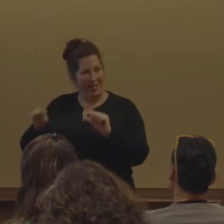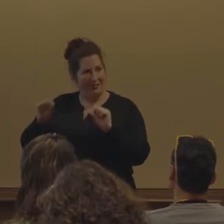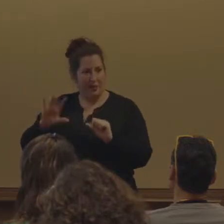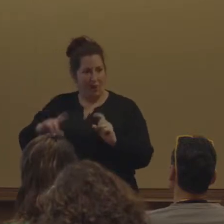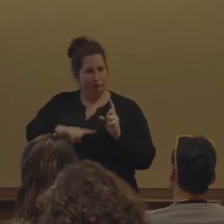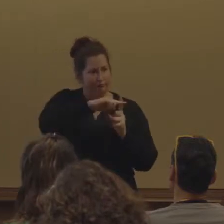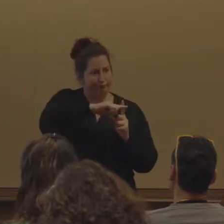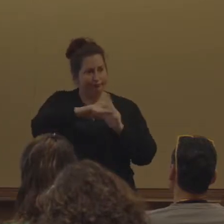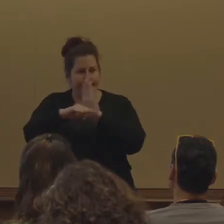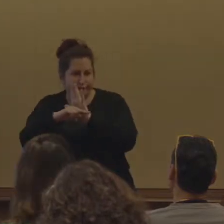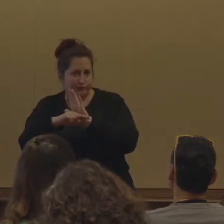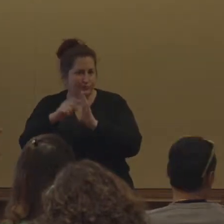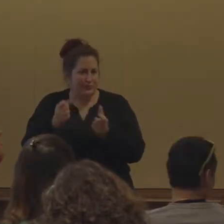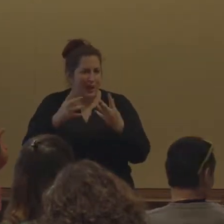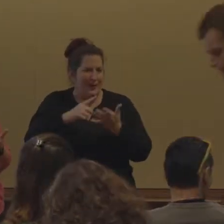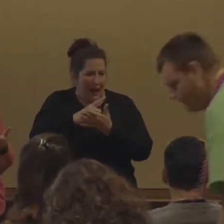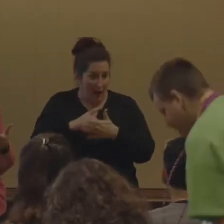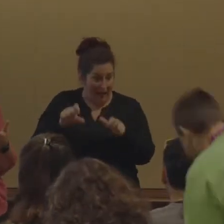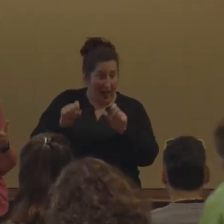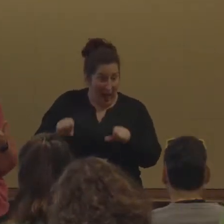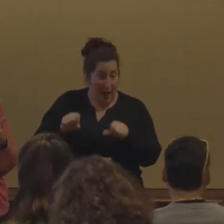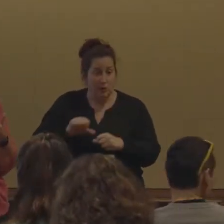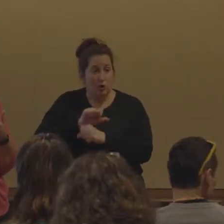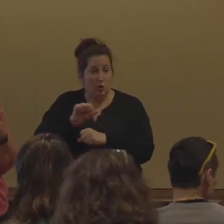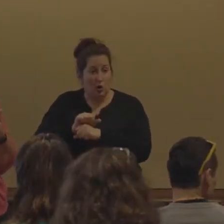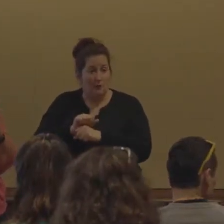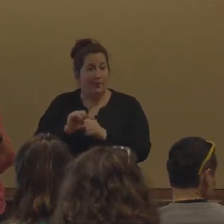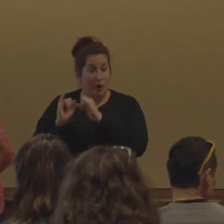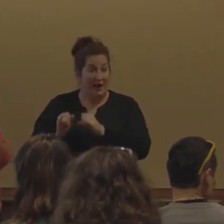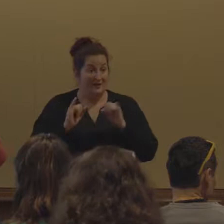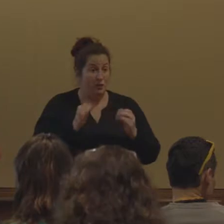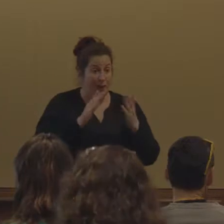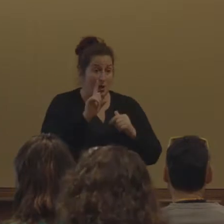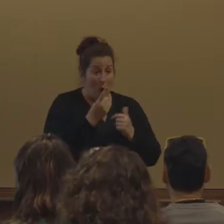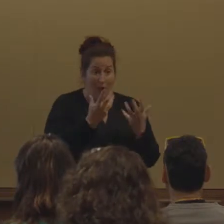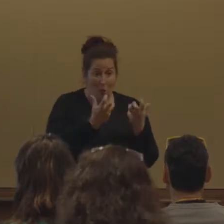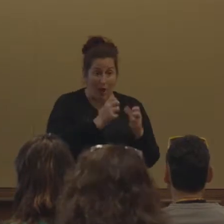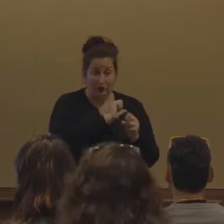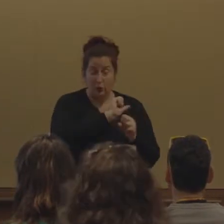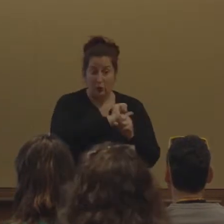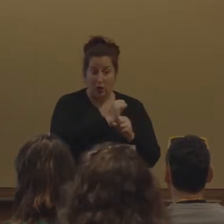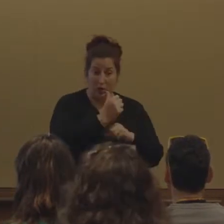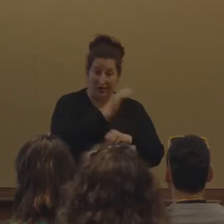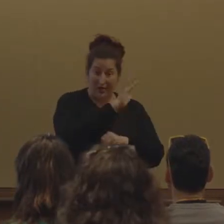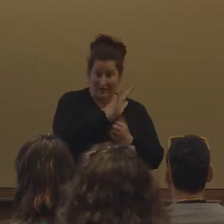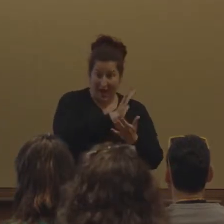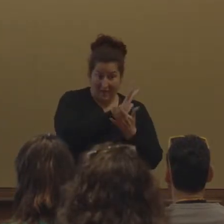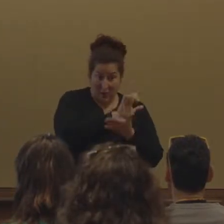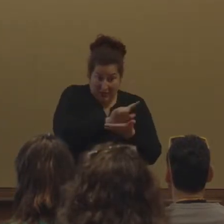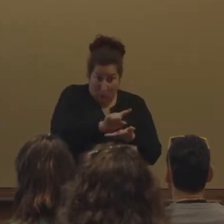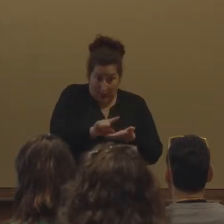their strengths and how many hours are they capable of working. Because there are individuals who may only want to work 5 hours